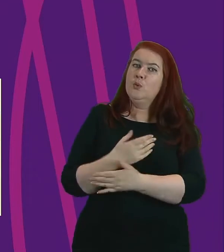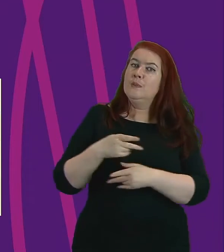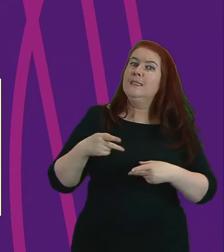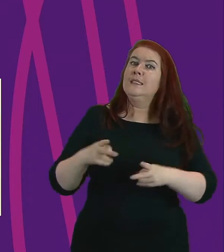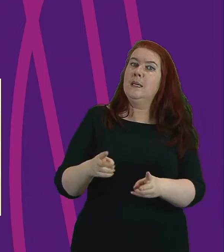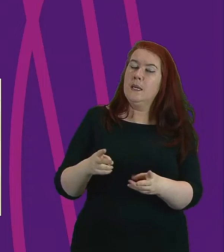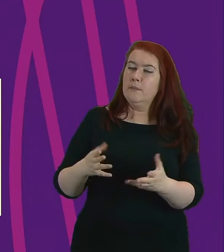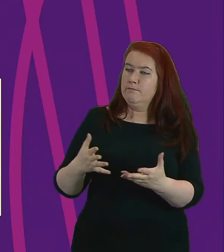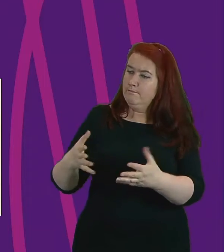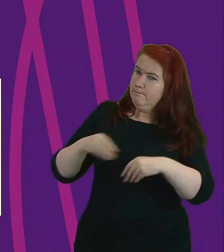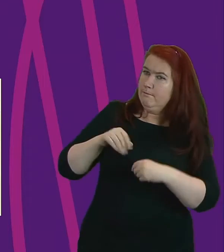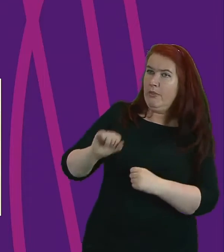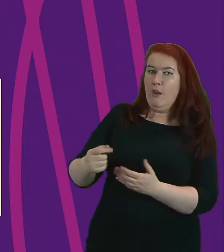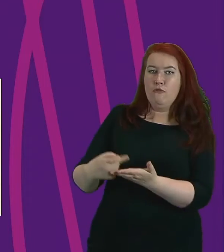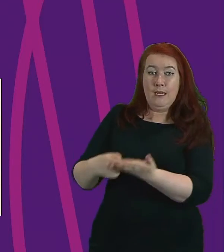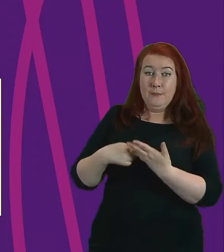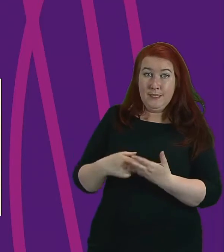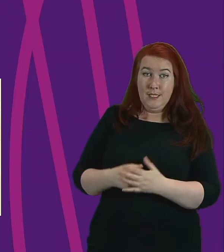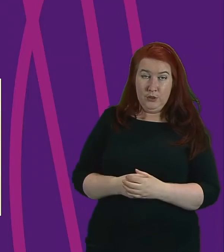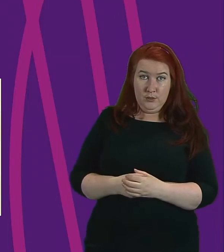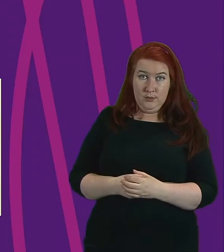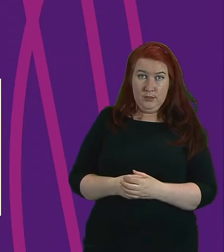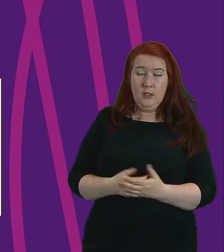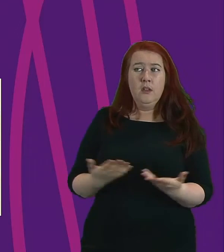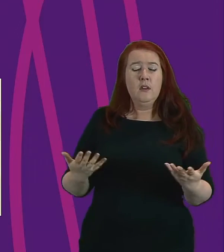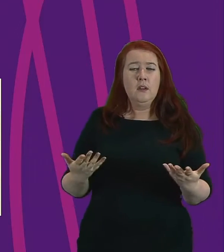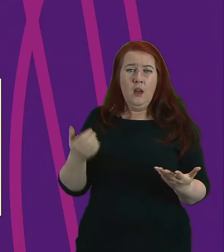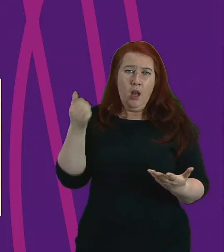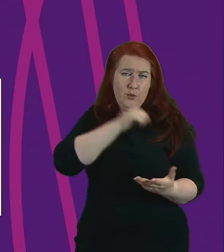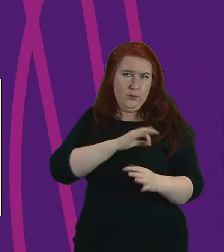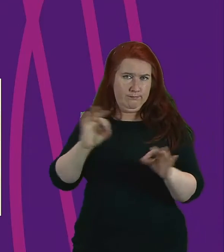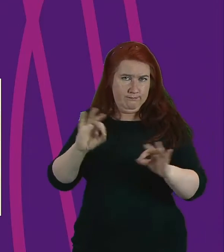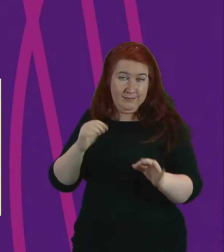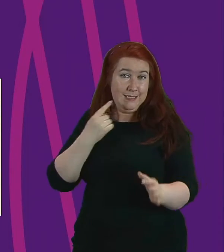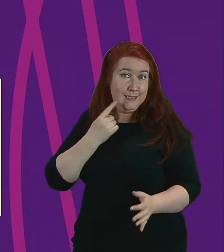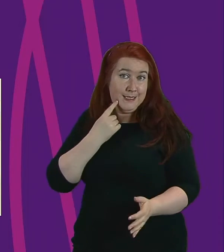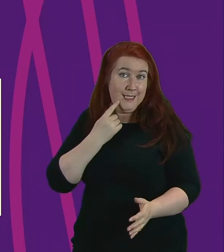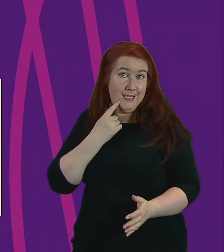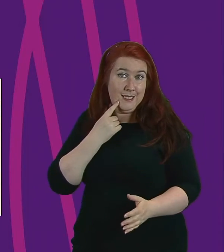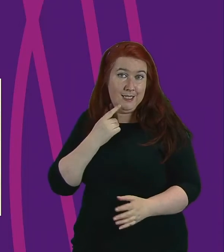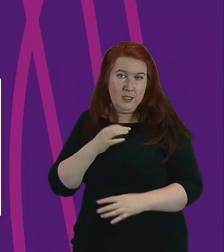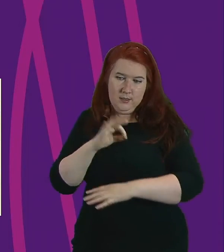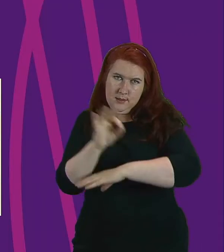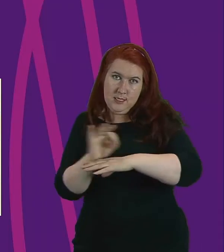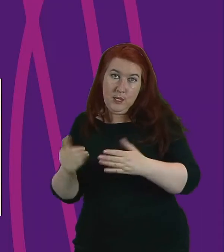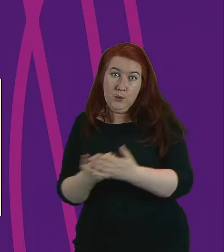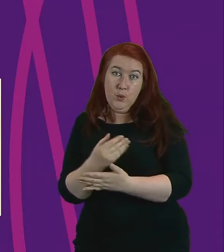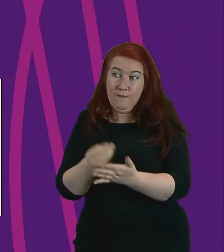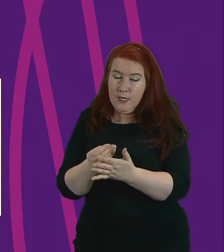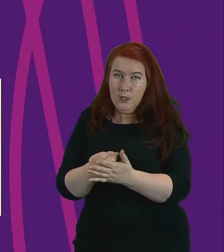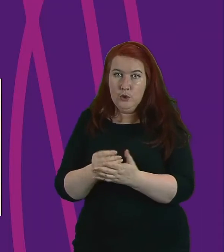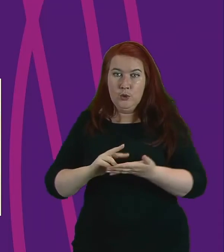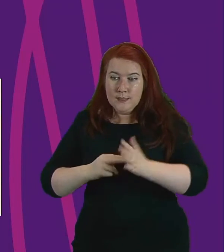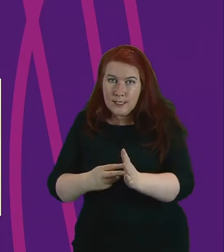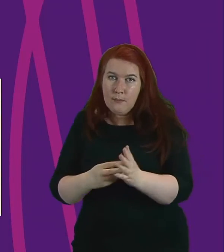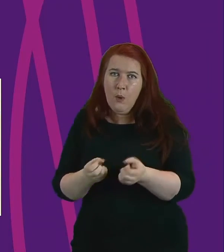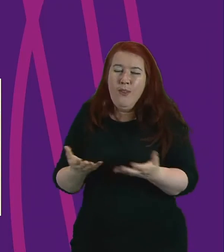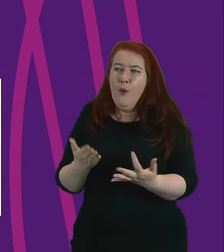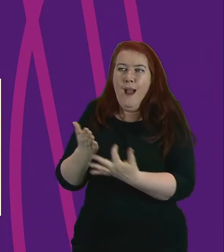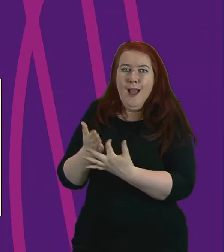accept recommendations. None of this has been easy. Designing financial schemes at pace without access to the tax system